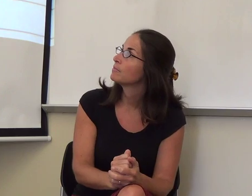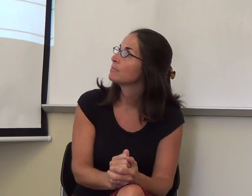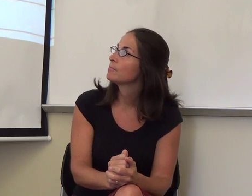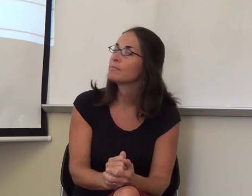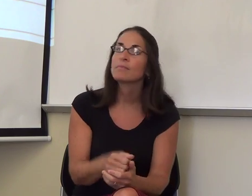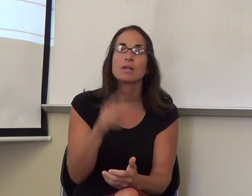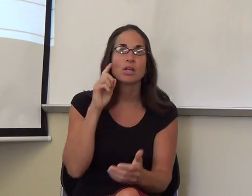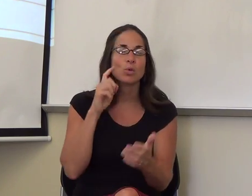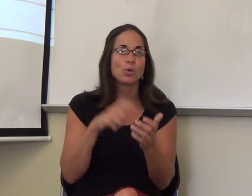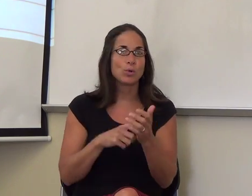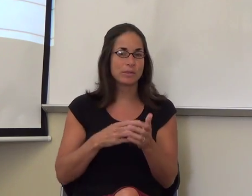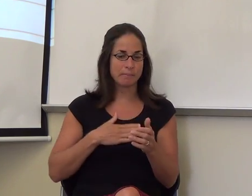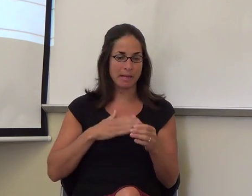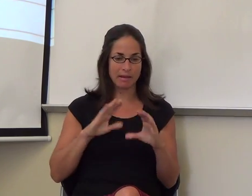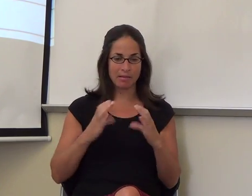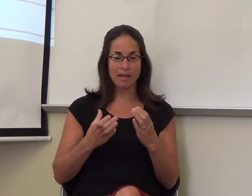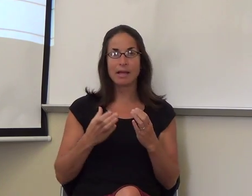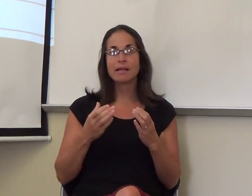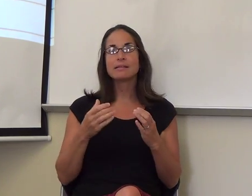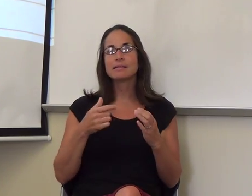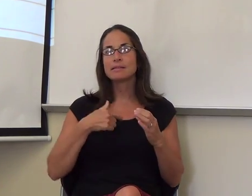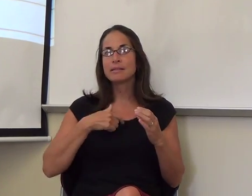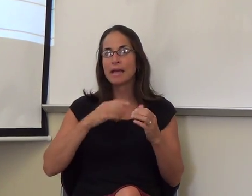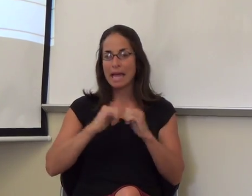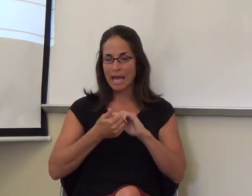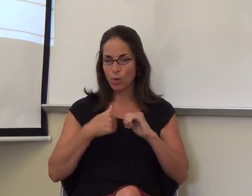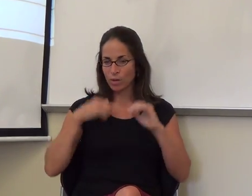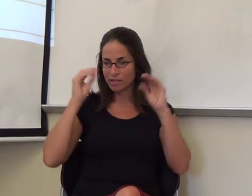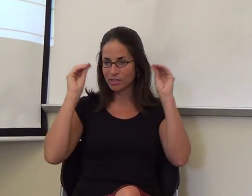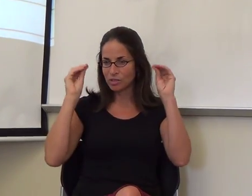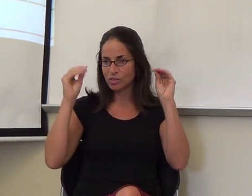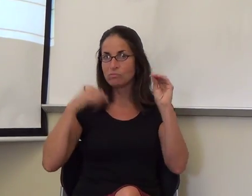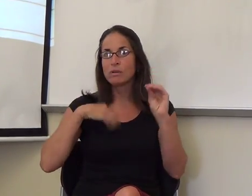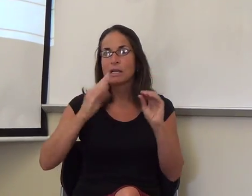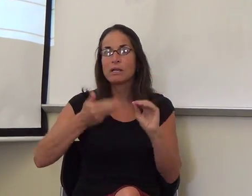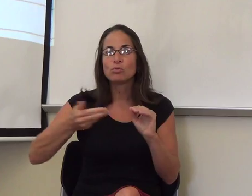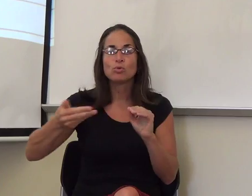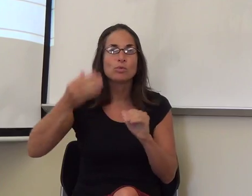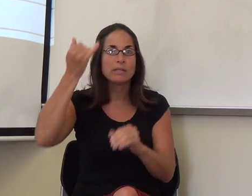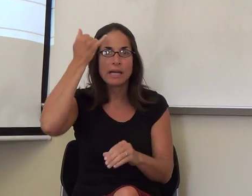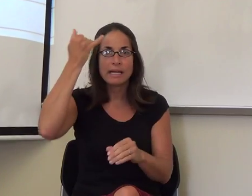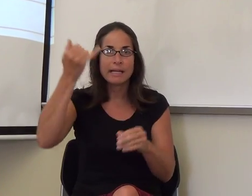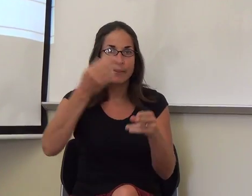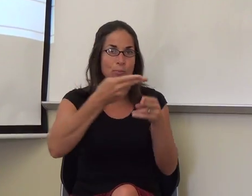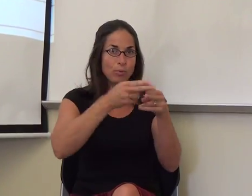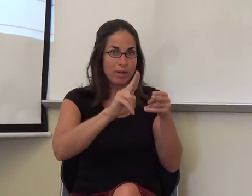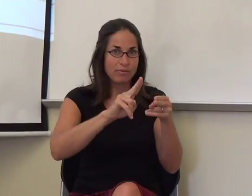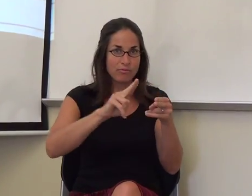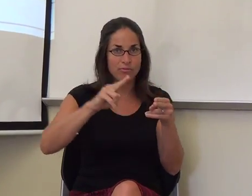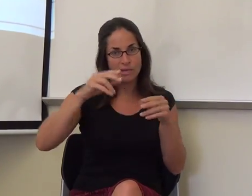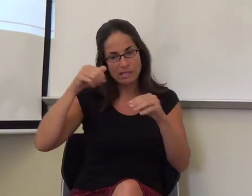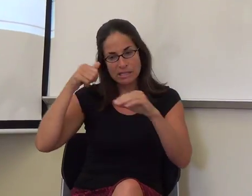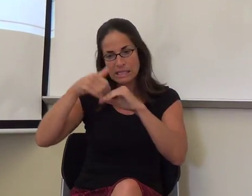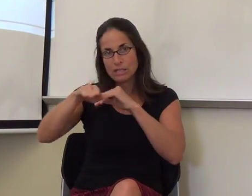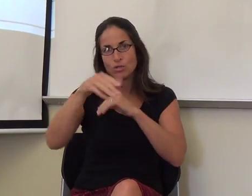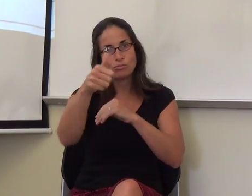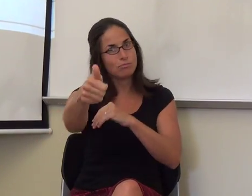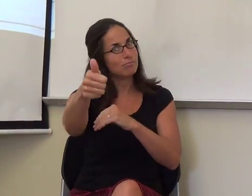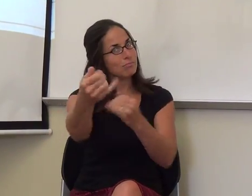I say that the way I teach is I introduce an idea briefly, then send you away to work on it, and then come back and